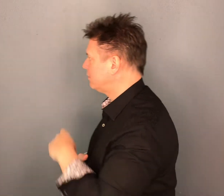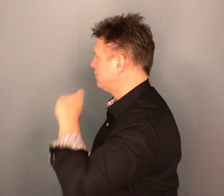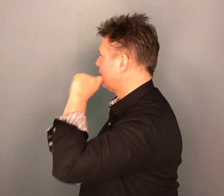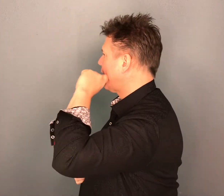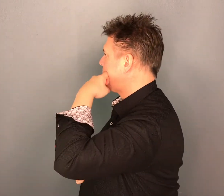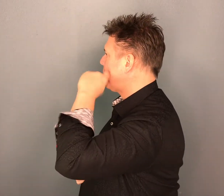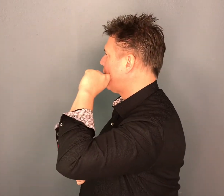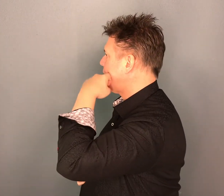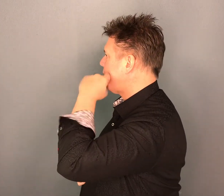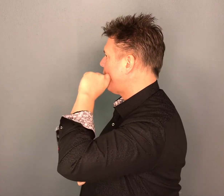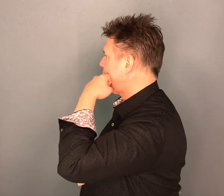Apple.